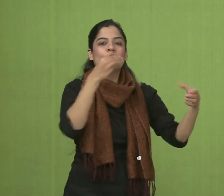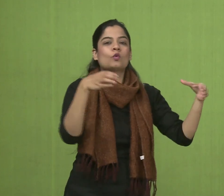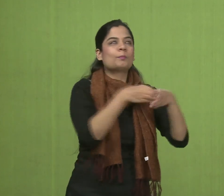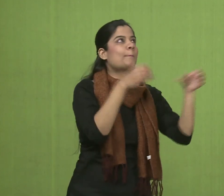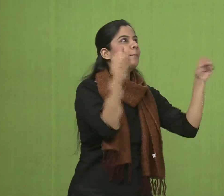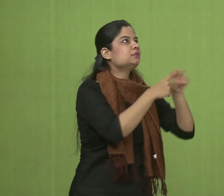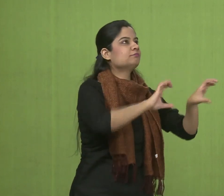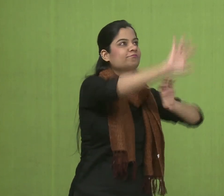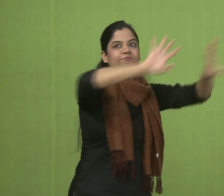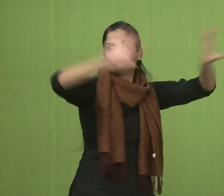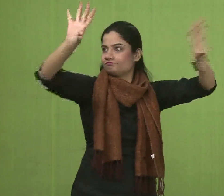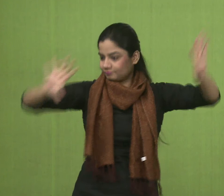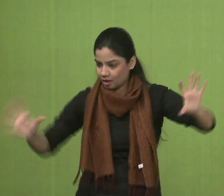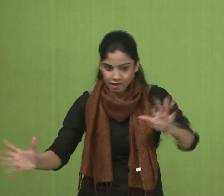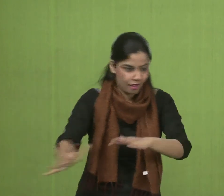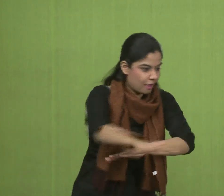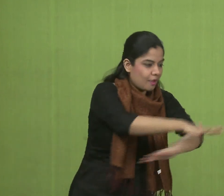range, stove, fuel, etc., storage area.